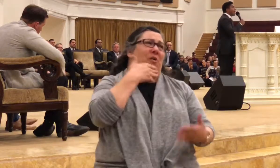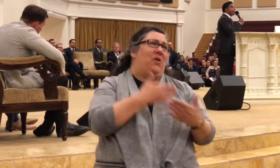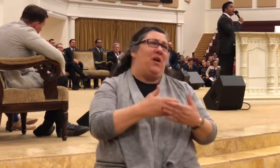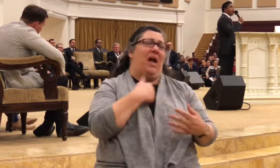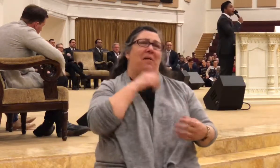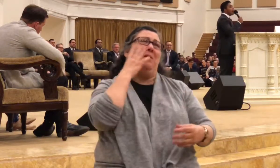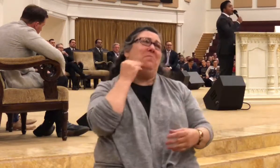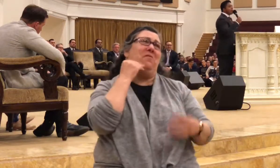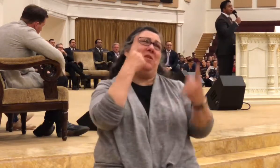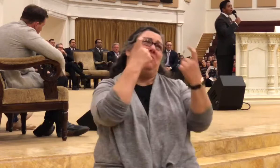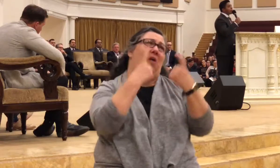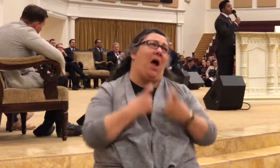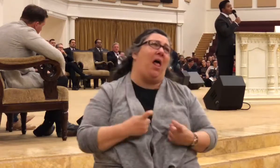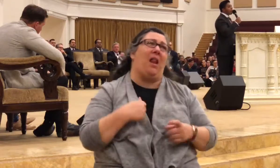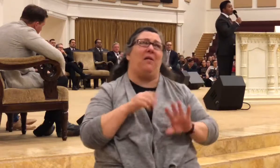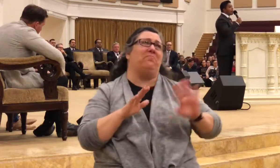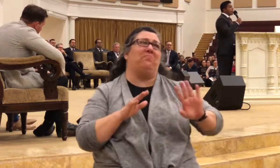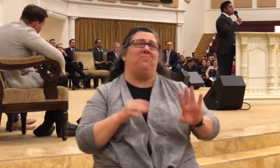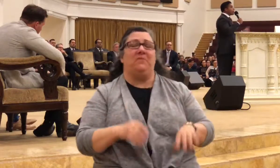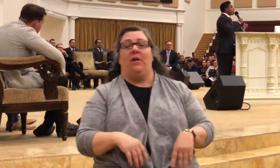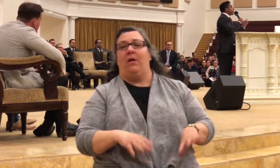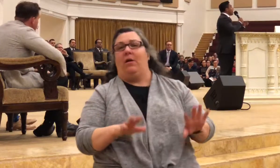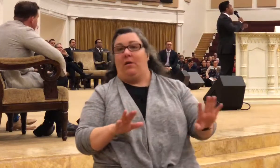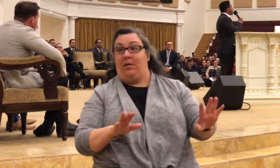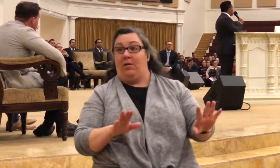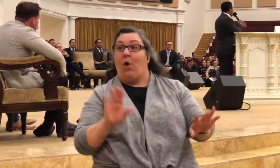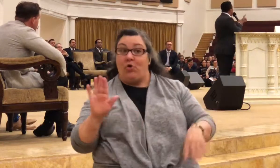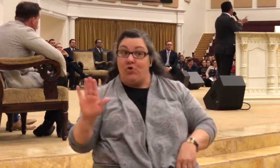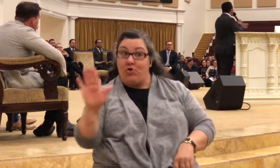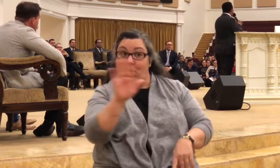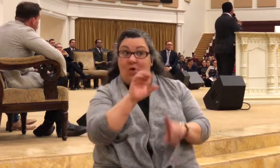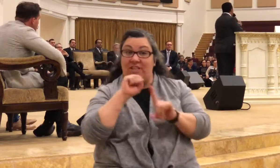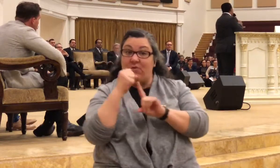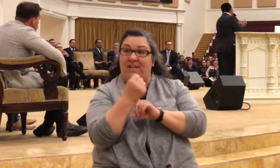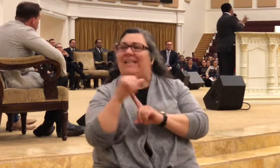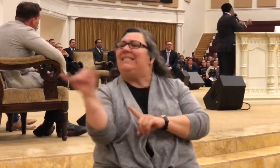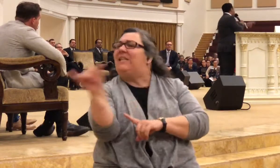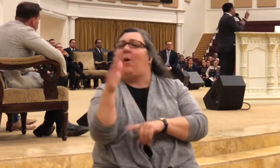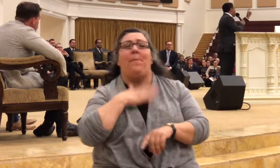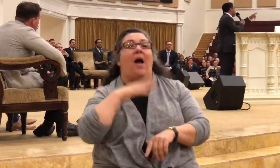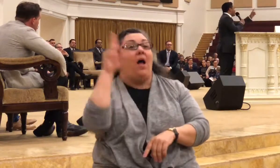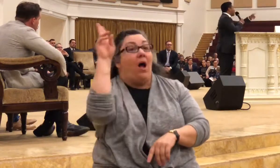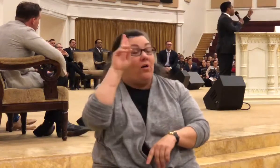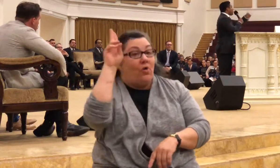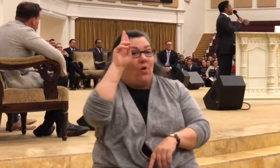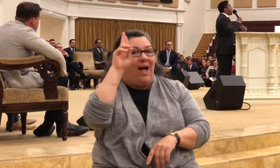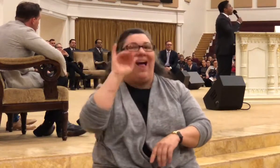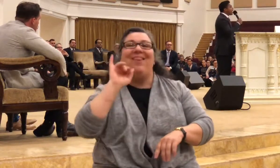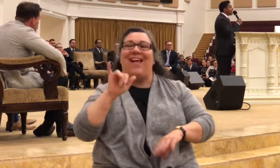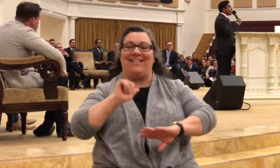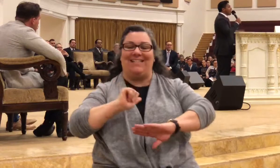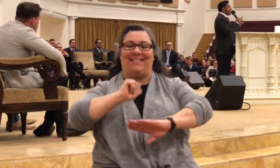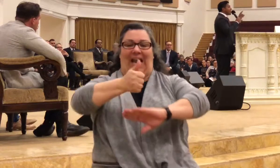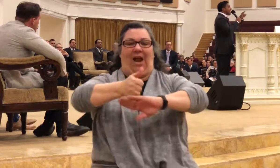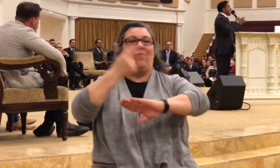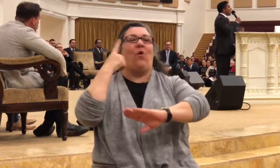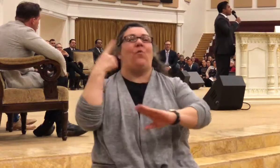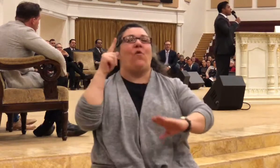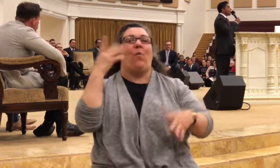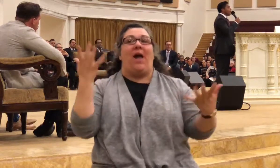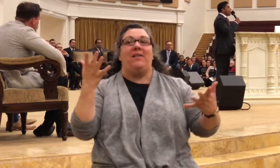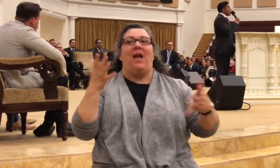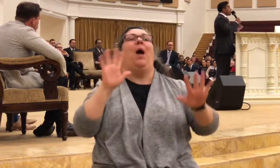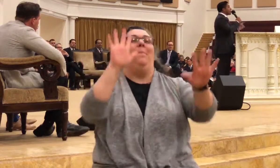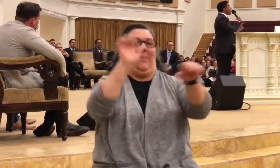trial right now. No, no. Let me tell you something. Your situation, like my uncle, was only a setup for the miracle of God in his